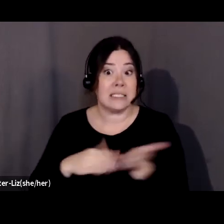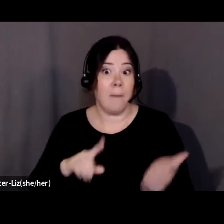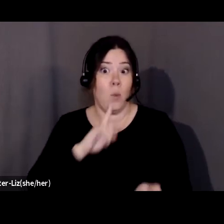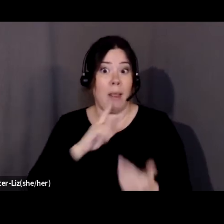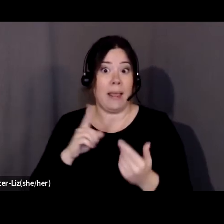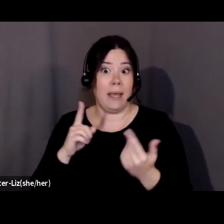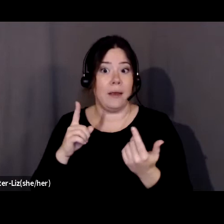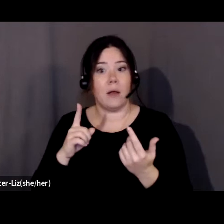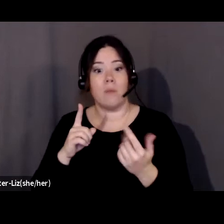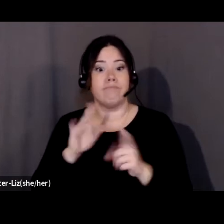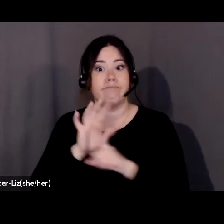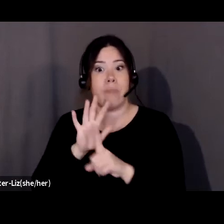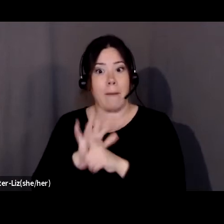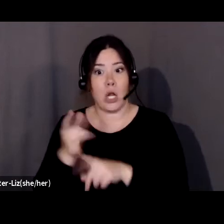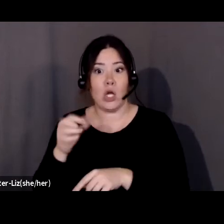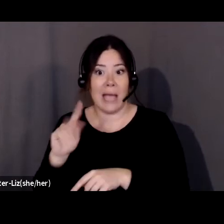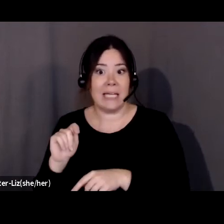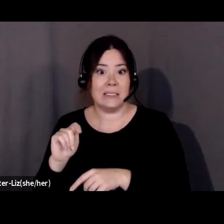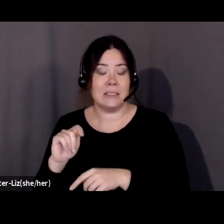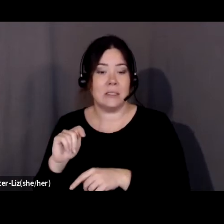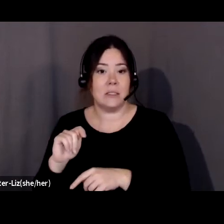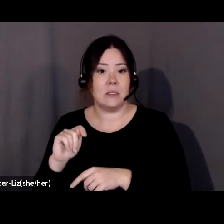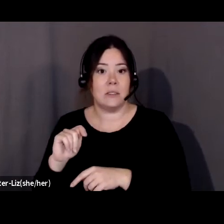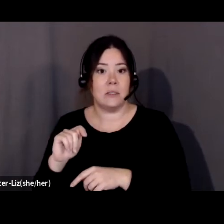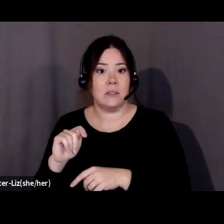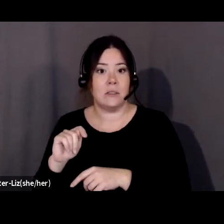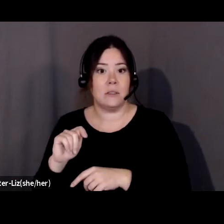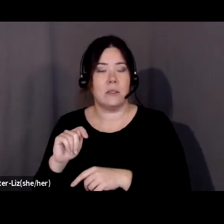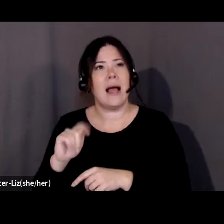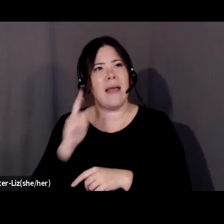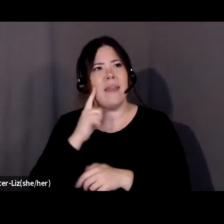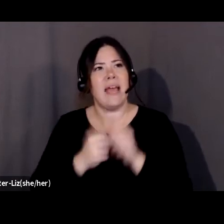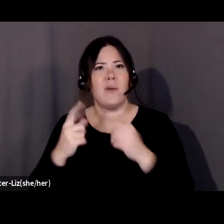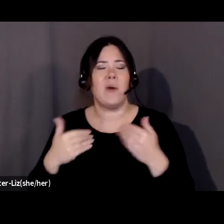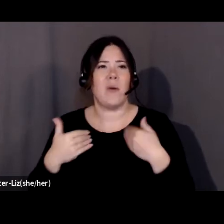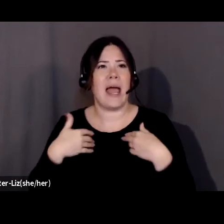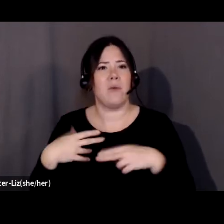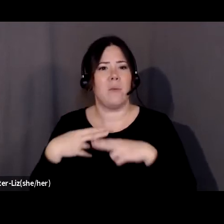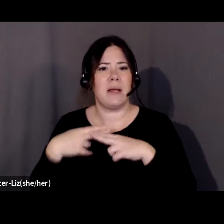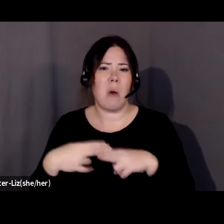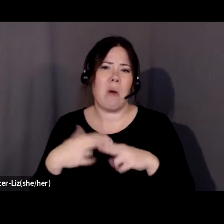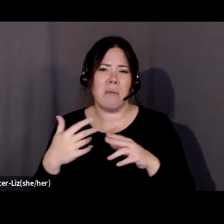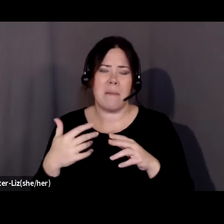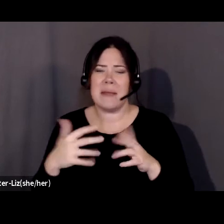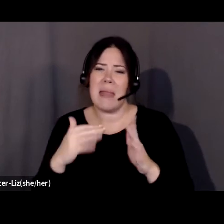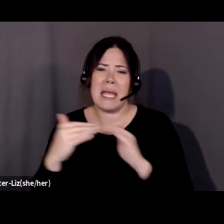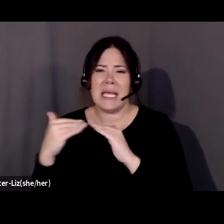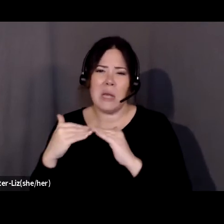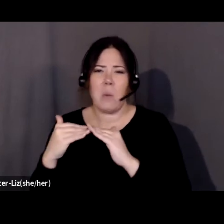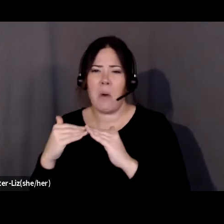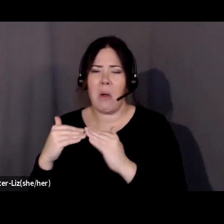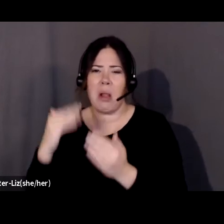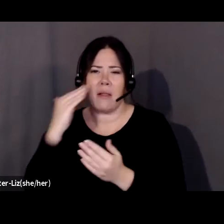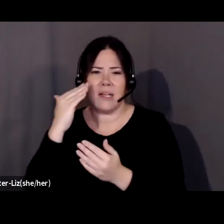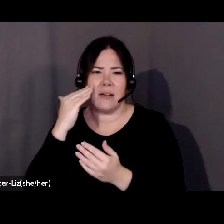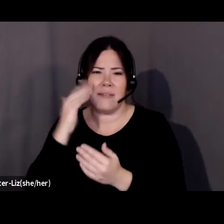which I think everybody that we've had would be considered on equal footing, which is already kind of a strange thing to